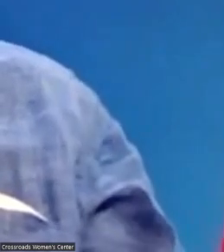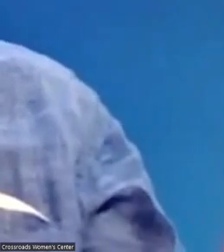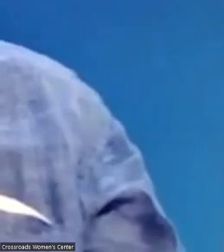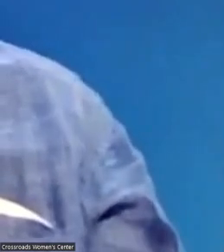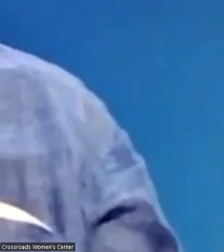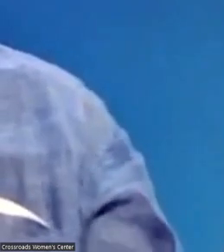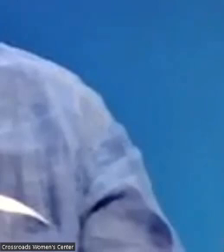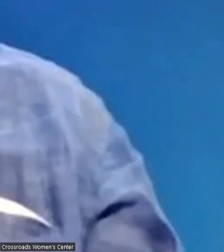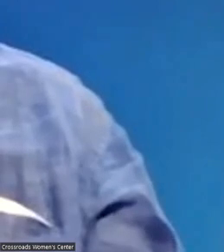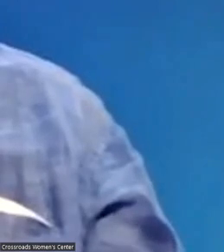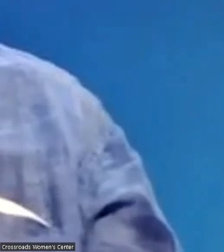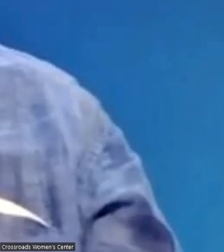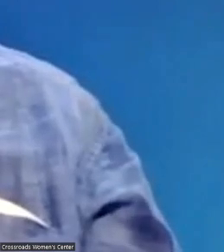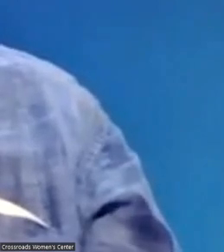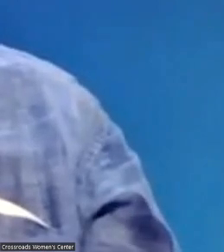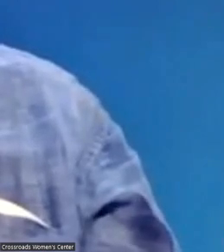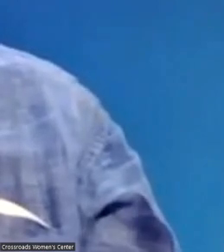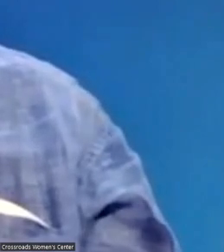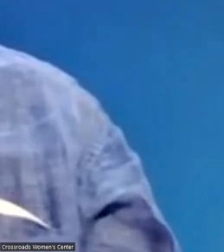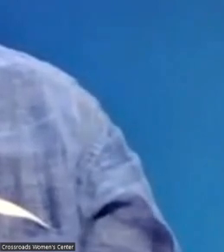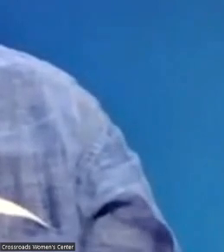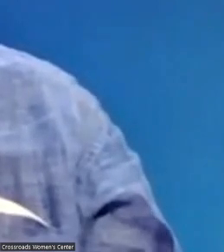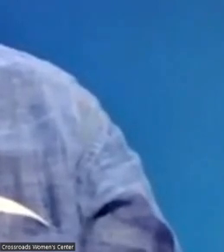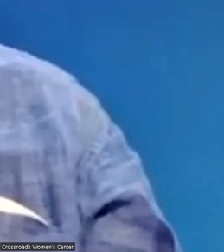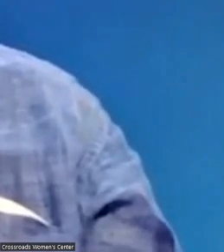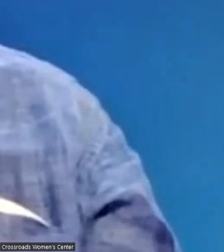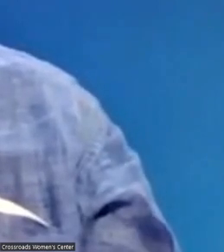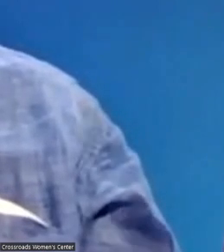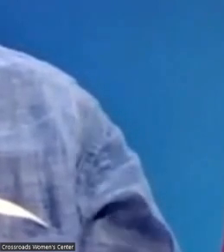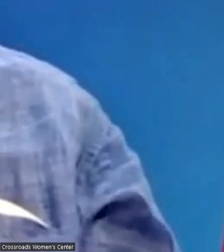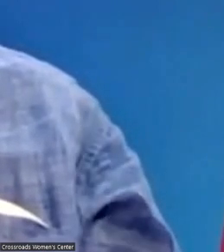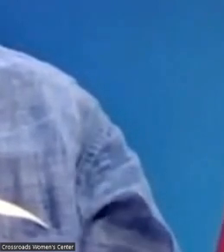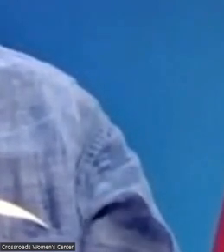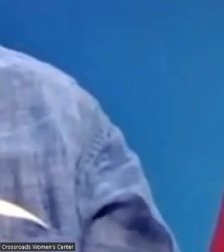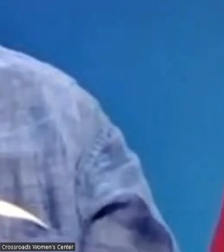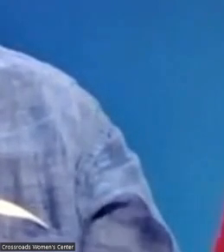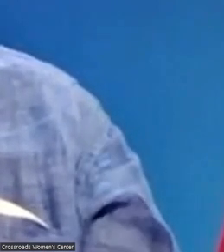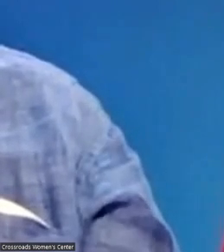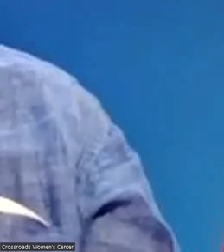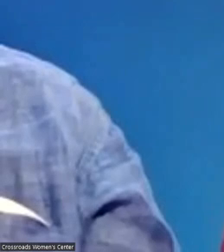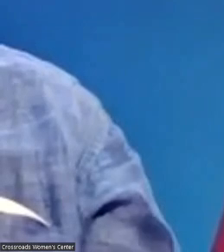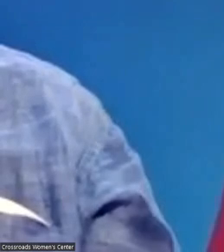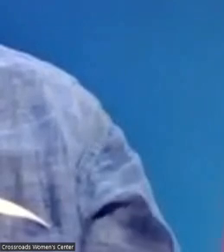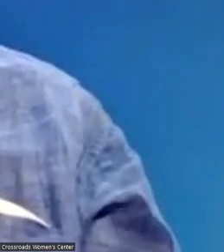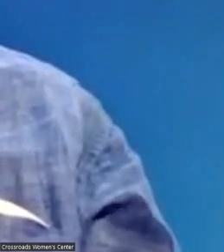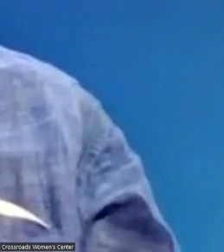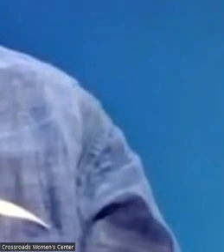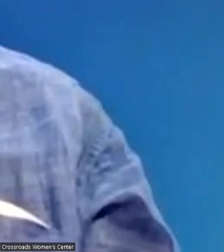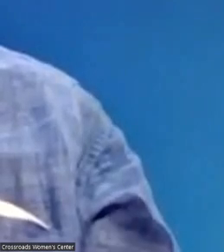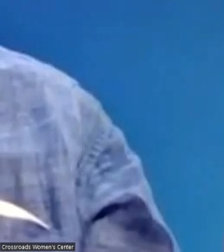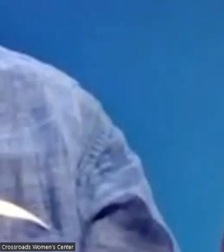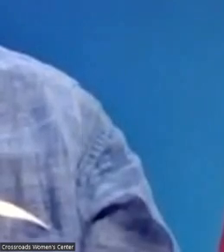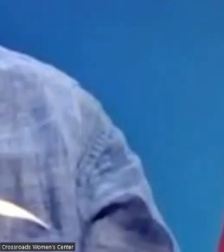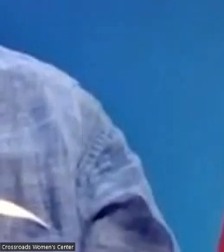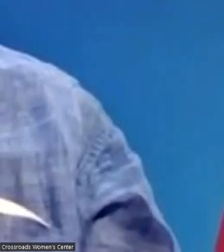the Magnolia's Mother's Trust, which was the first ever pilot. And it, believe it or not, was actually